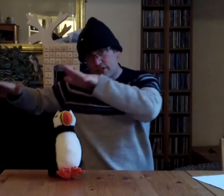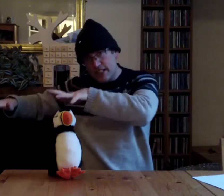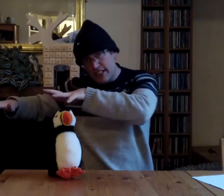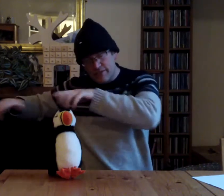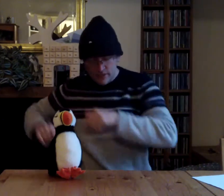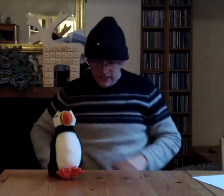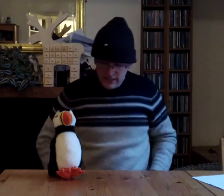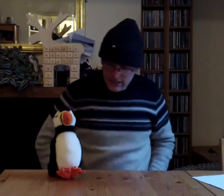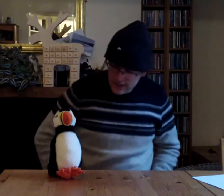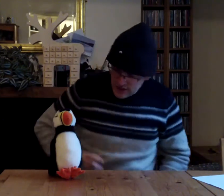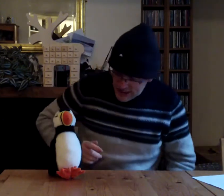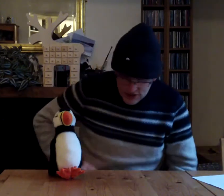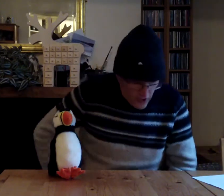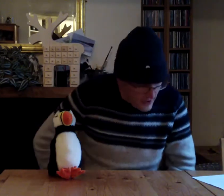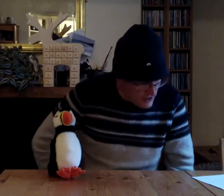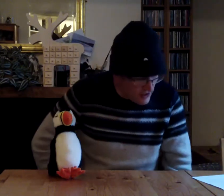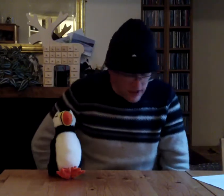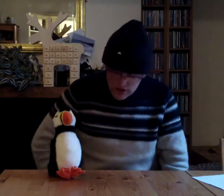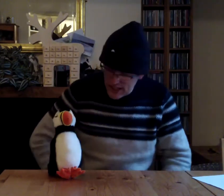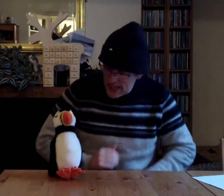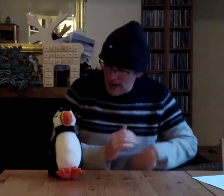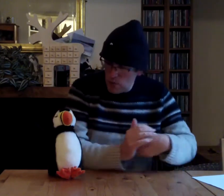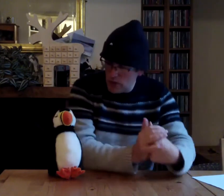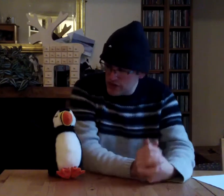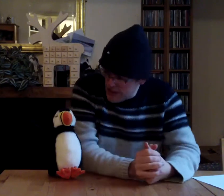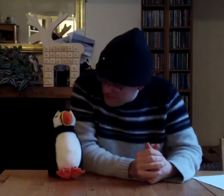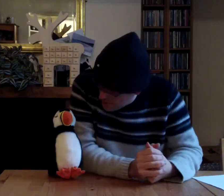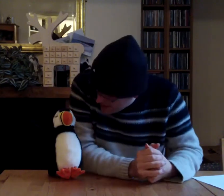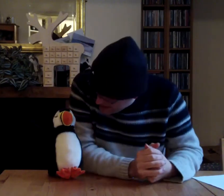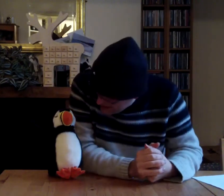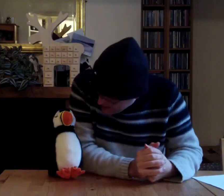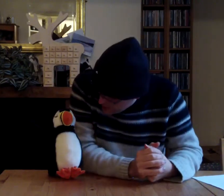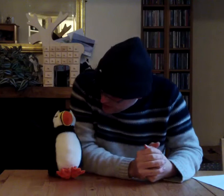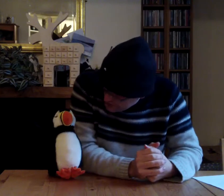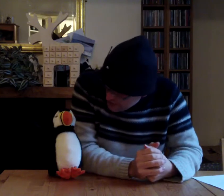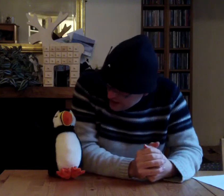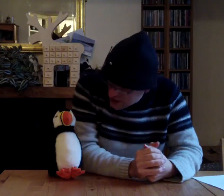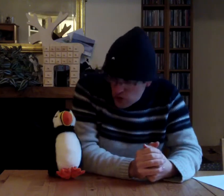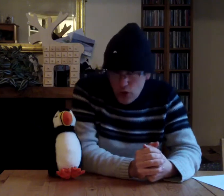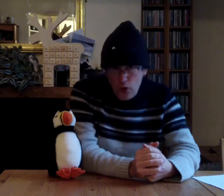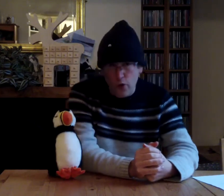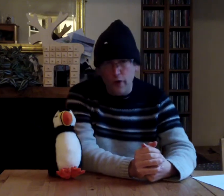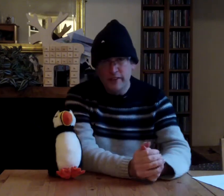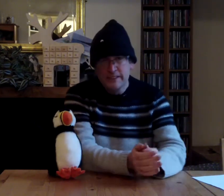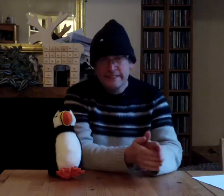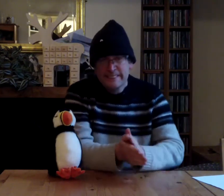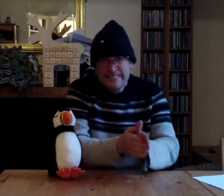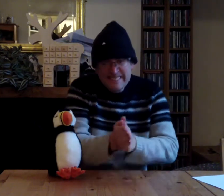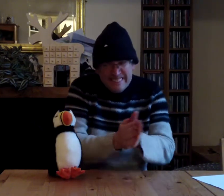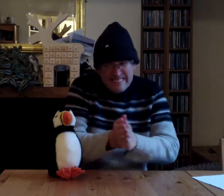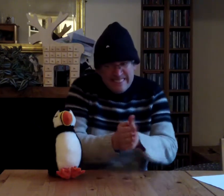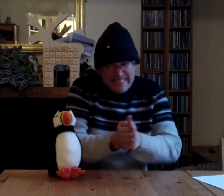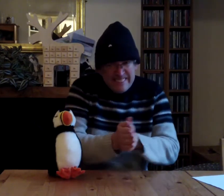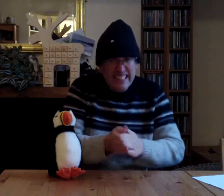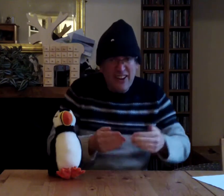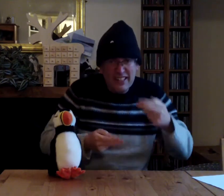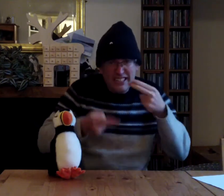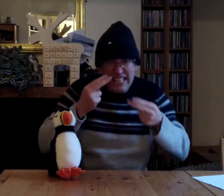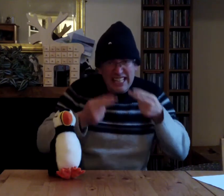sea. So he dives into the sea, and what do you find then? What do you find? Oh, he likes to